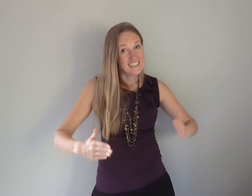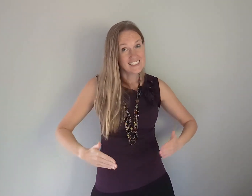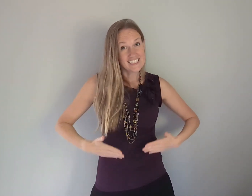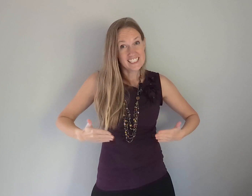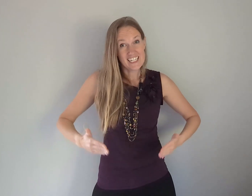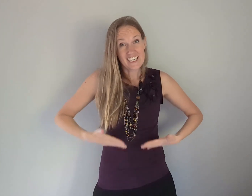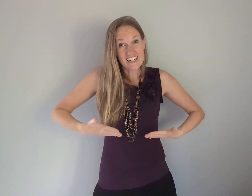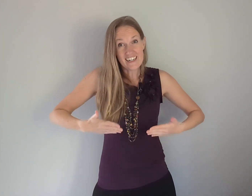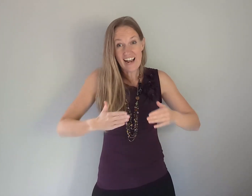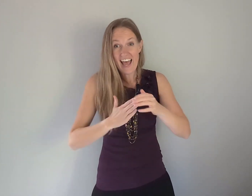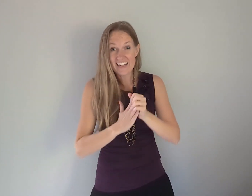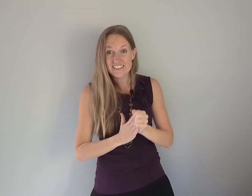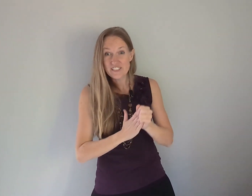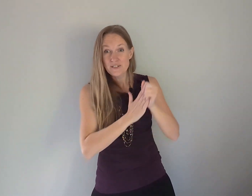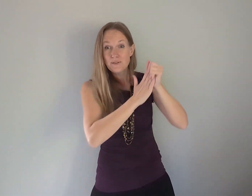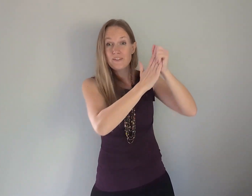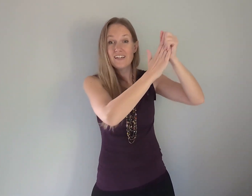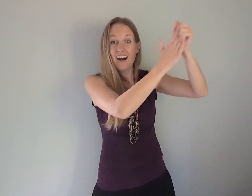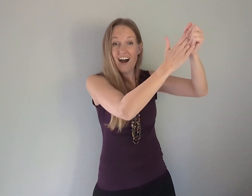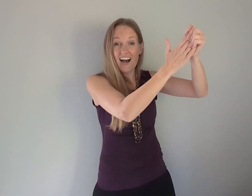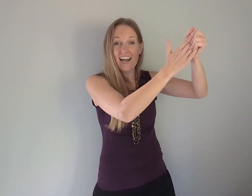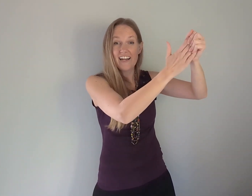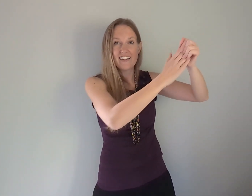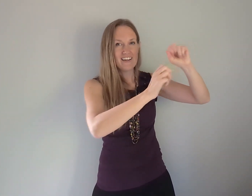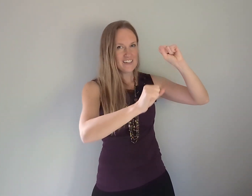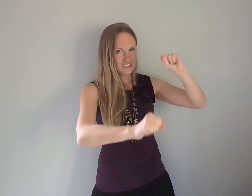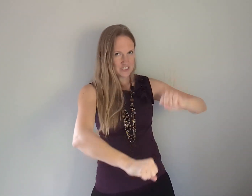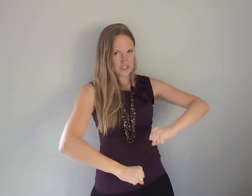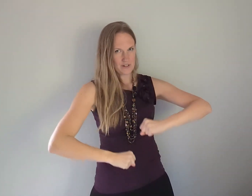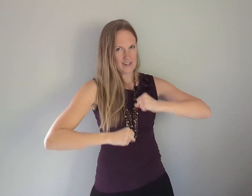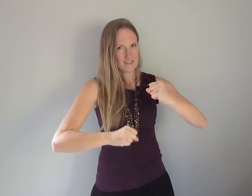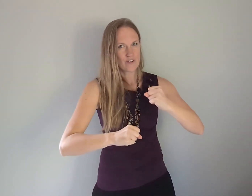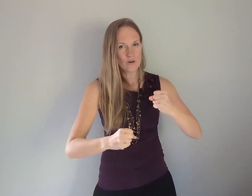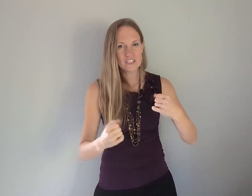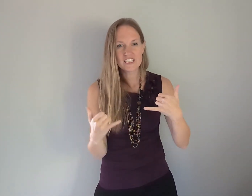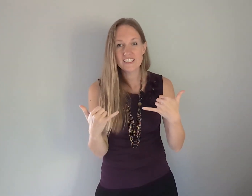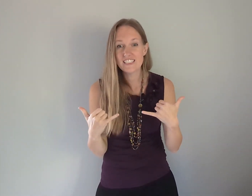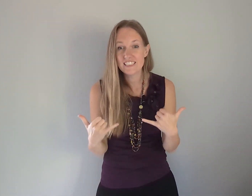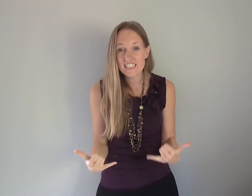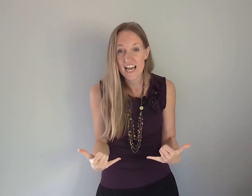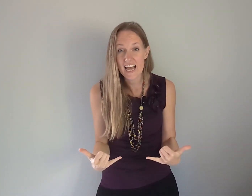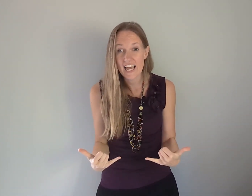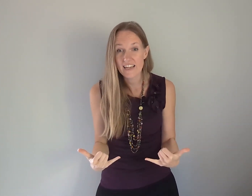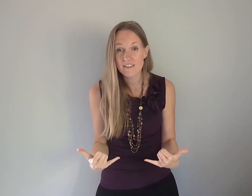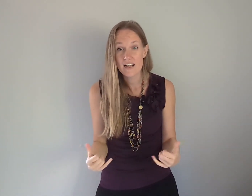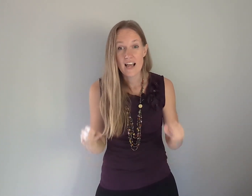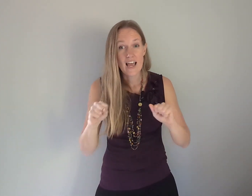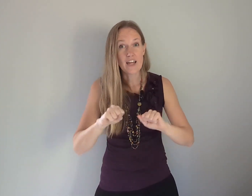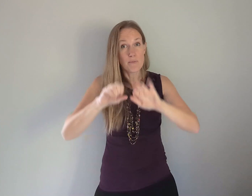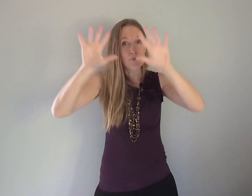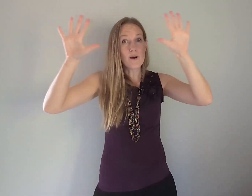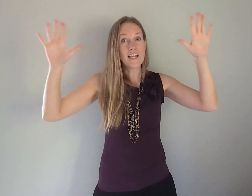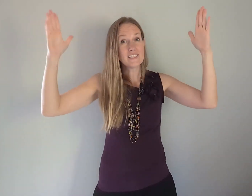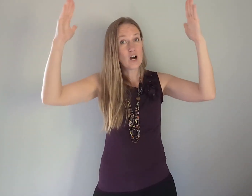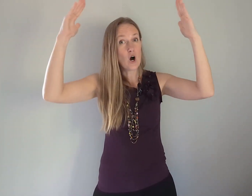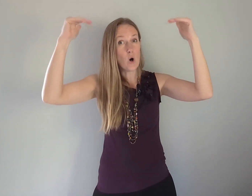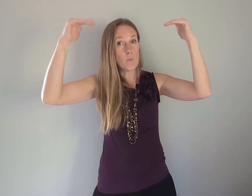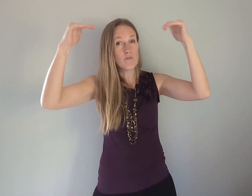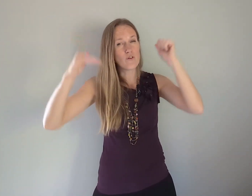to cheer and to guide, strength for today and bright hope